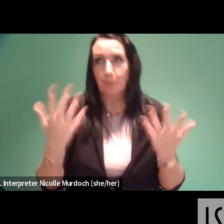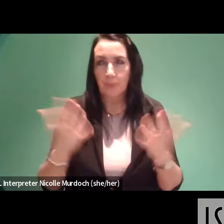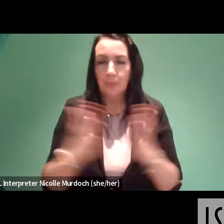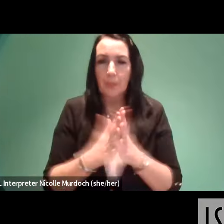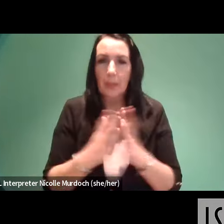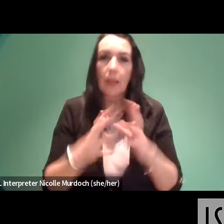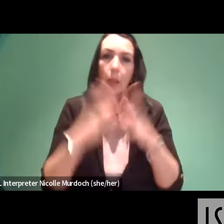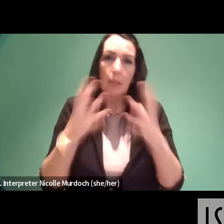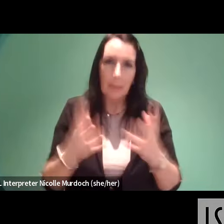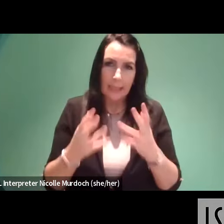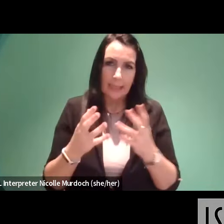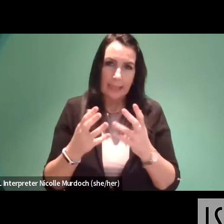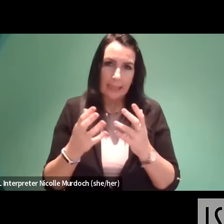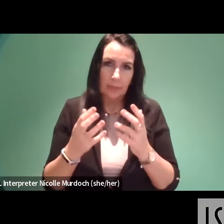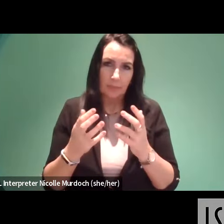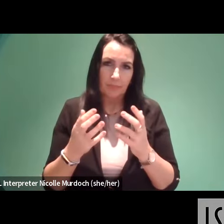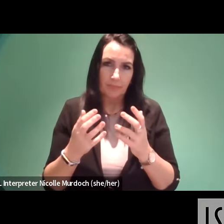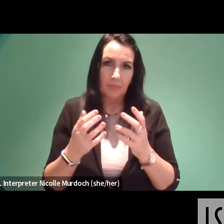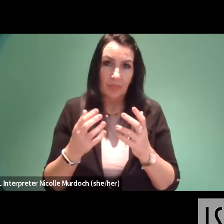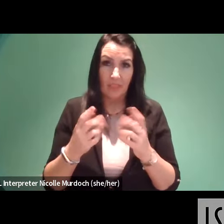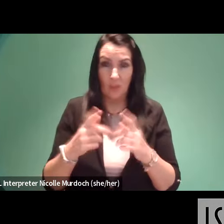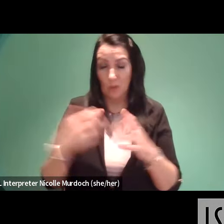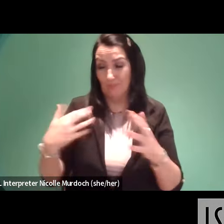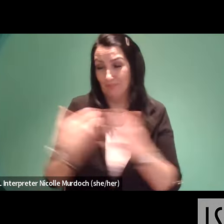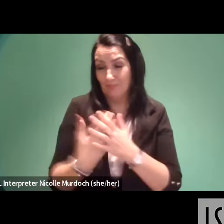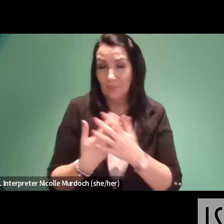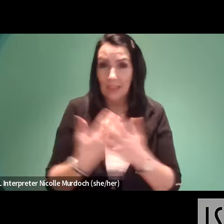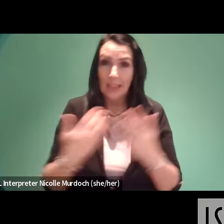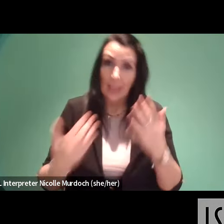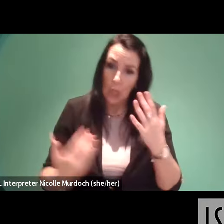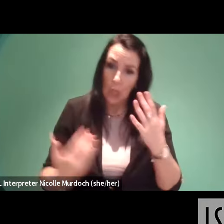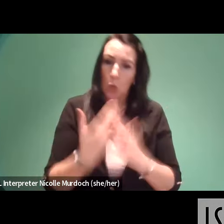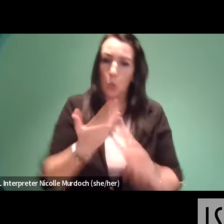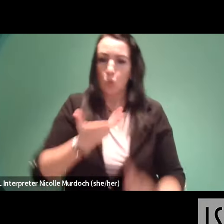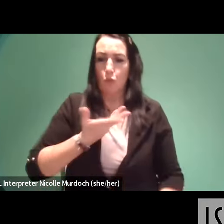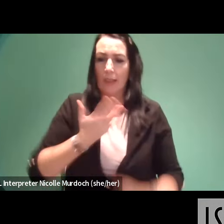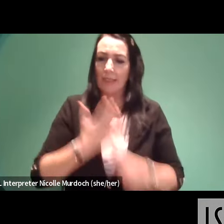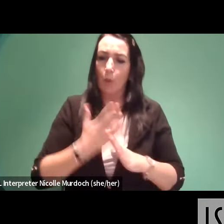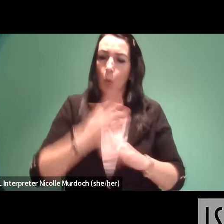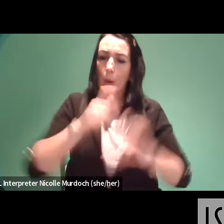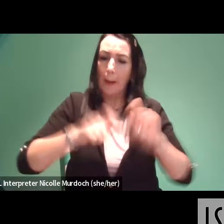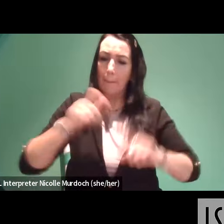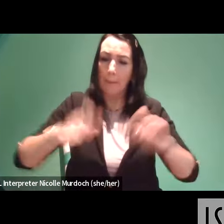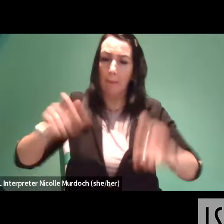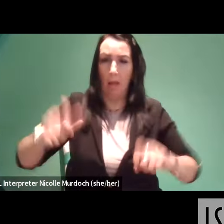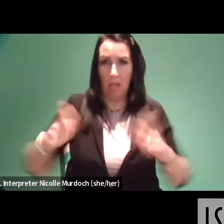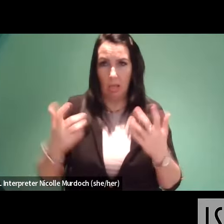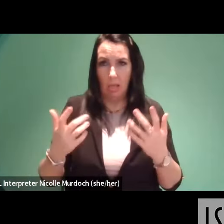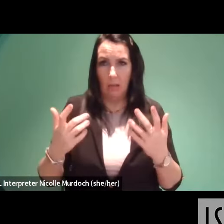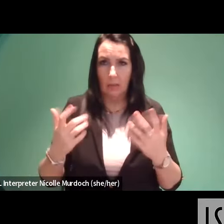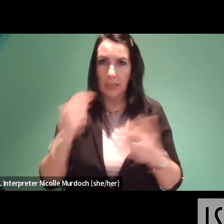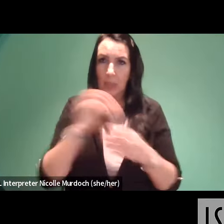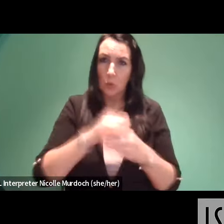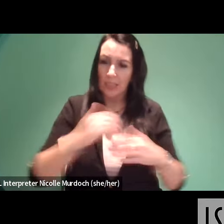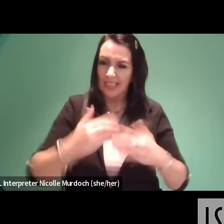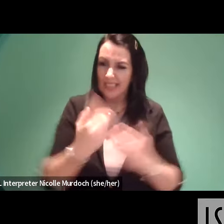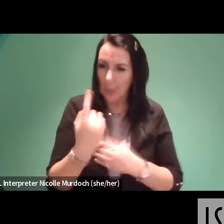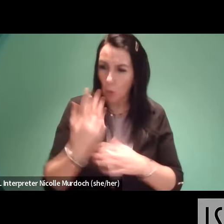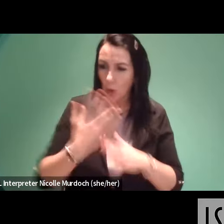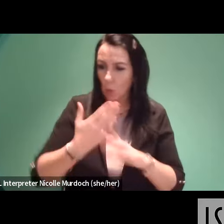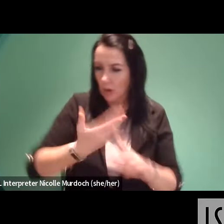the biggest, for a generation, the biggest new rights for working people, including day one working